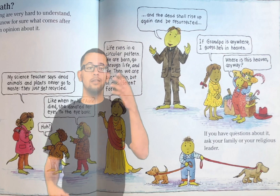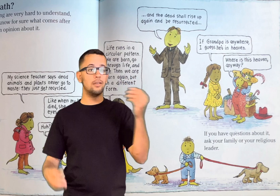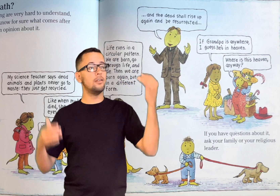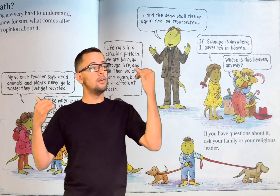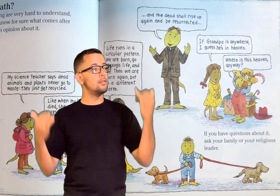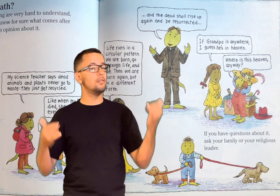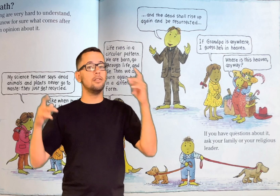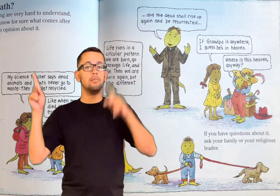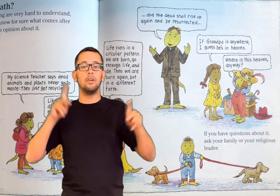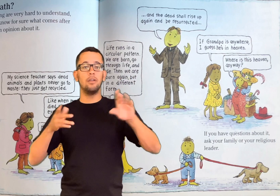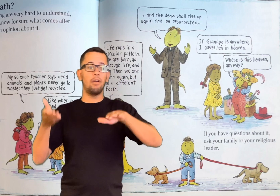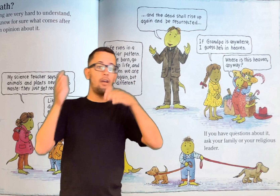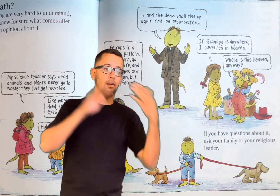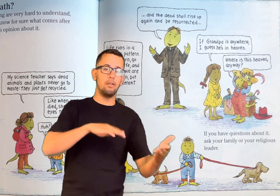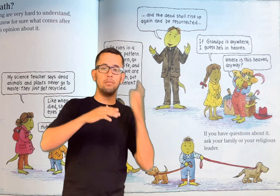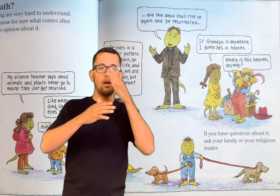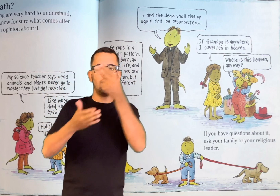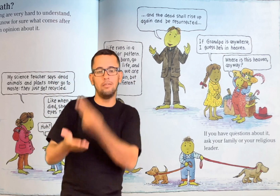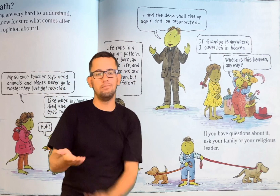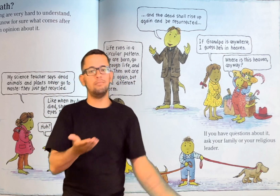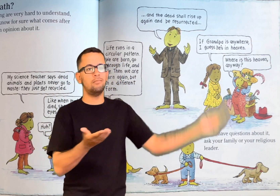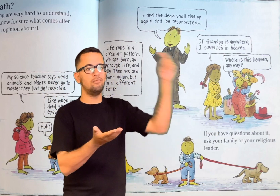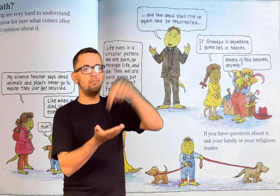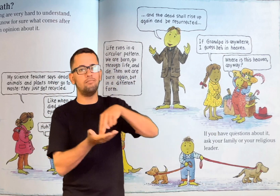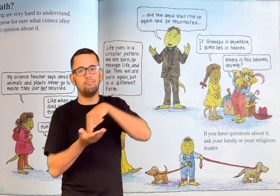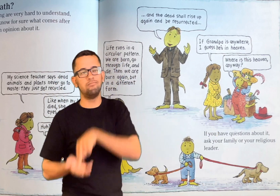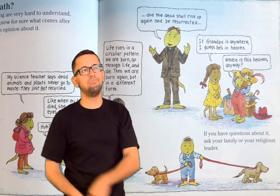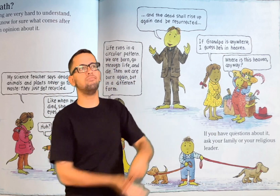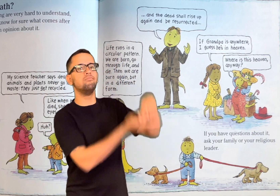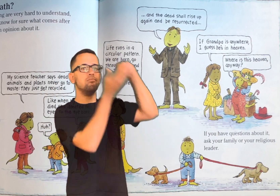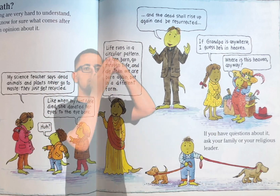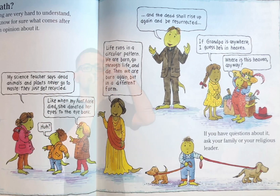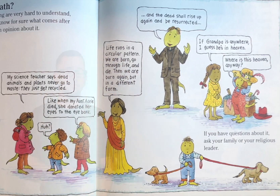And the dead shall rise up again and be resurrected.